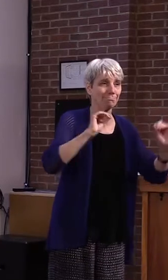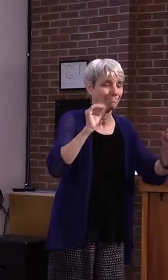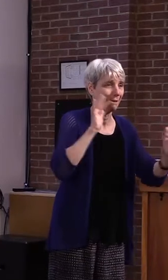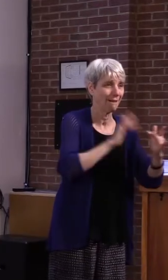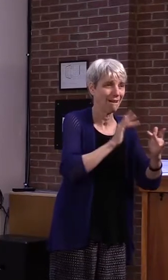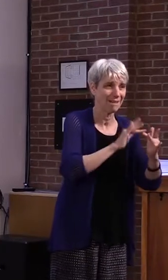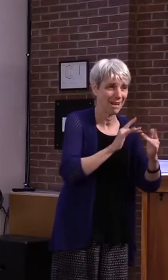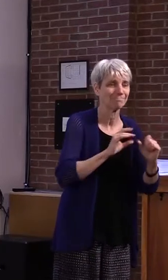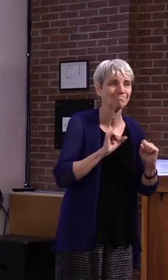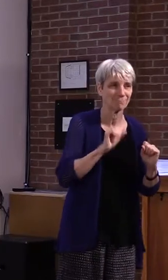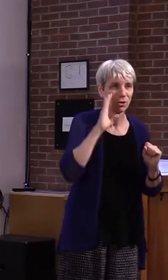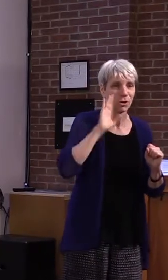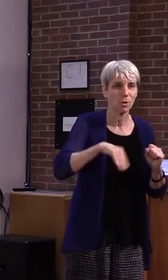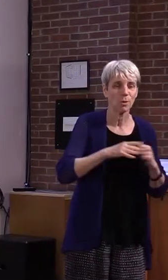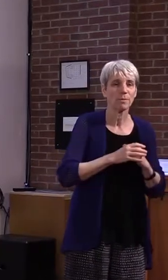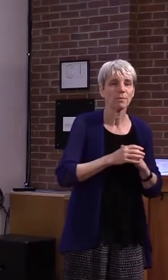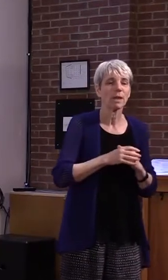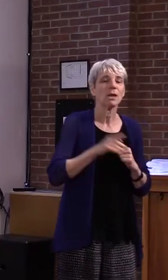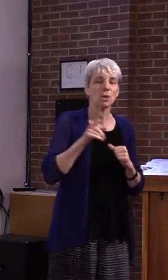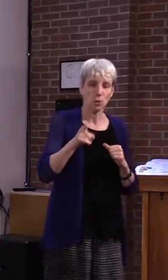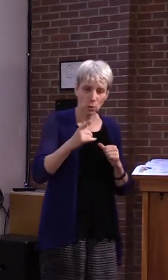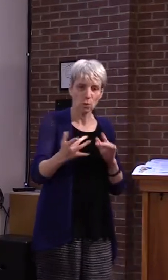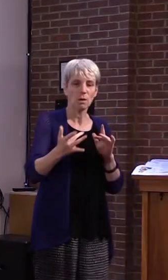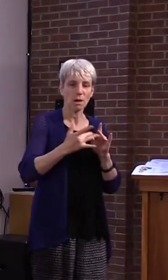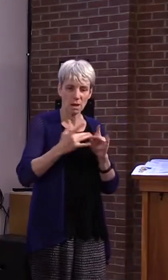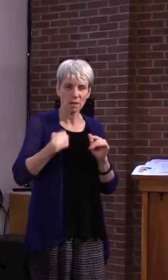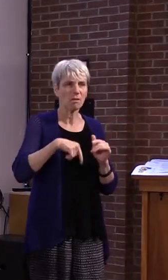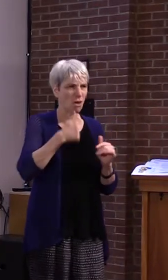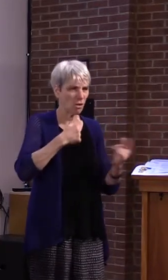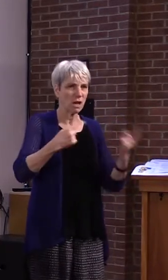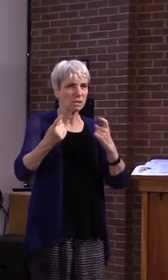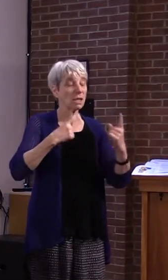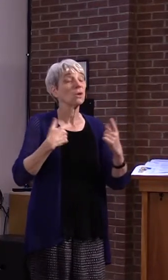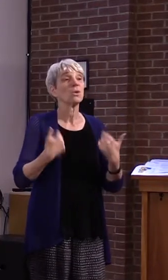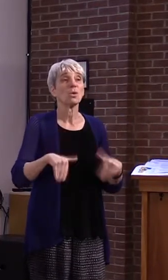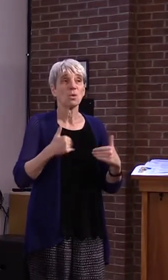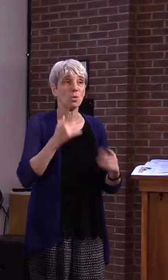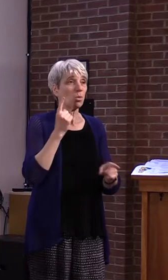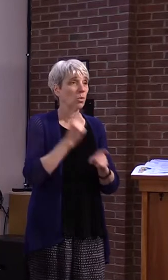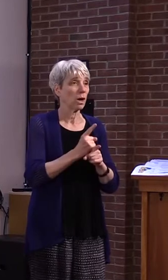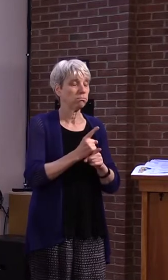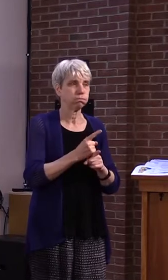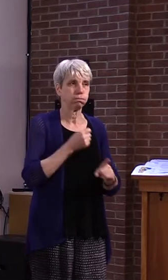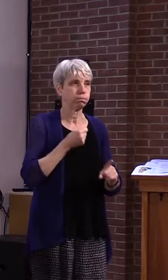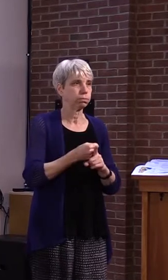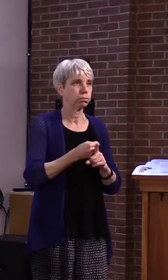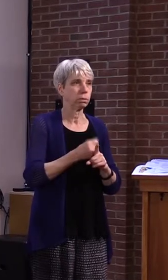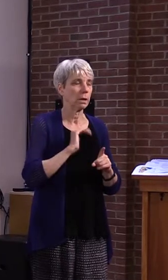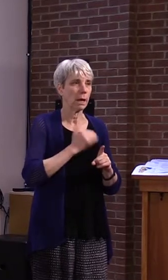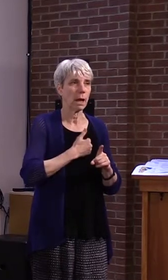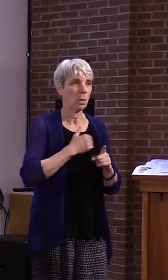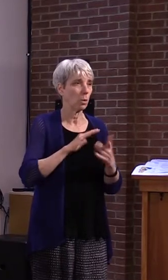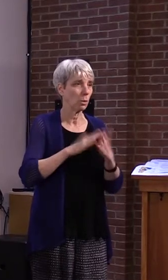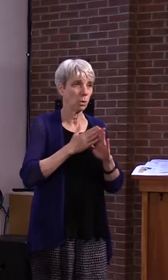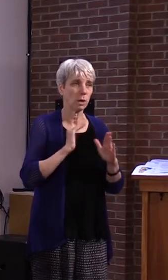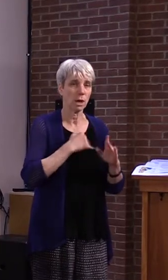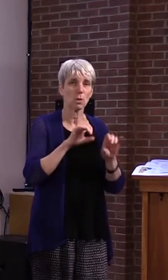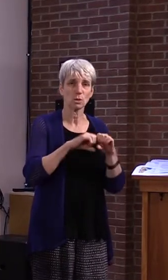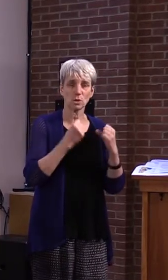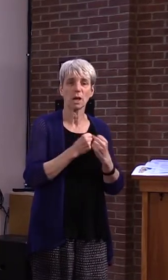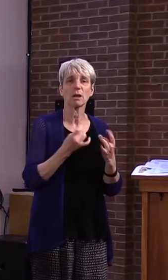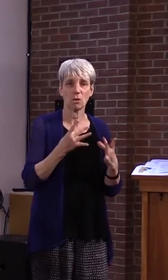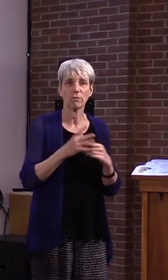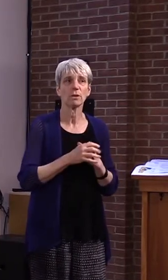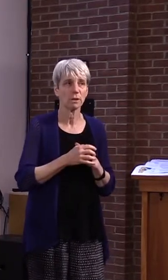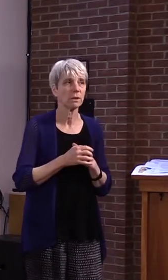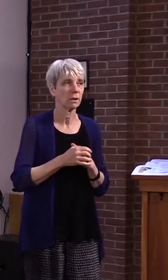And as I said, as you reached out and as others reached out, it's had a profound impact on us. At the same time, also